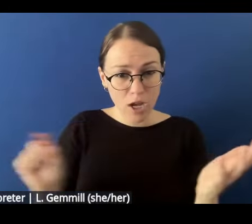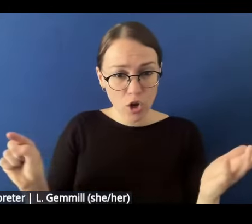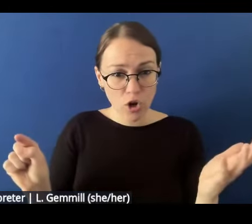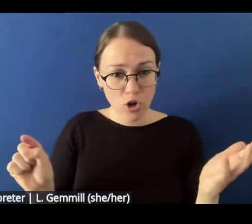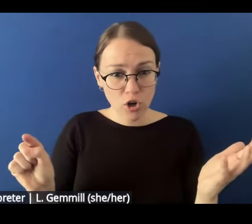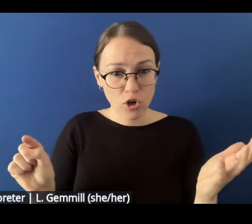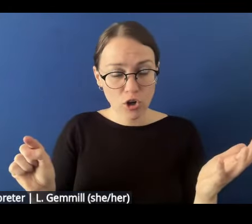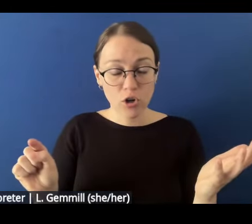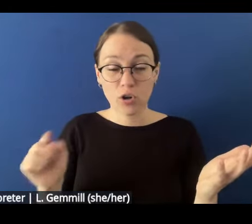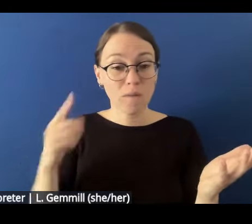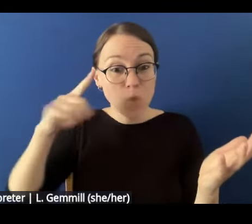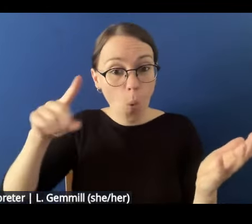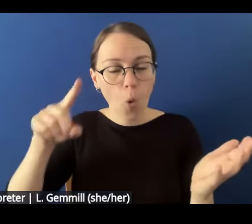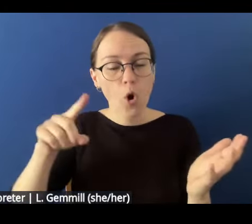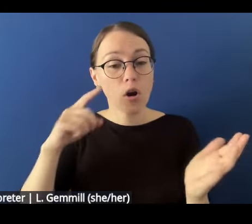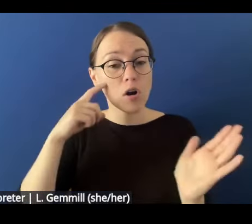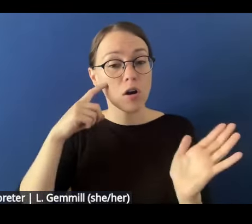duplicates.